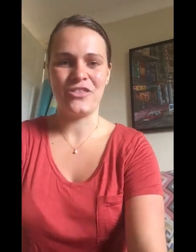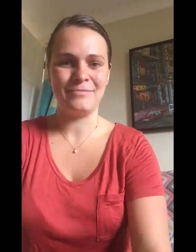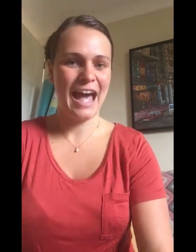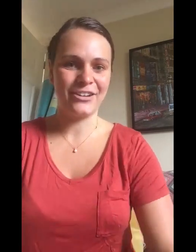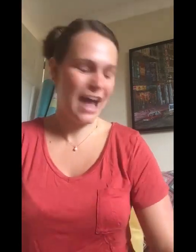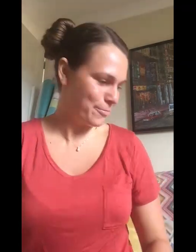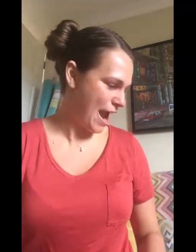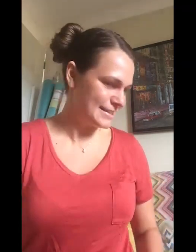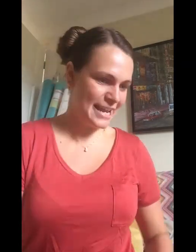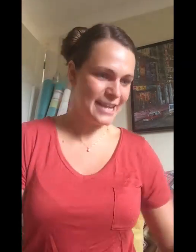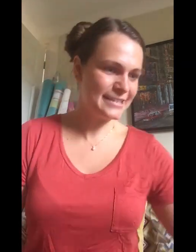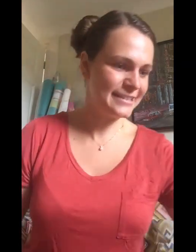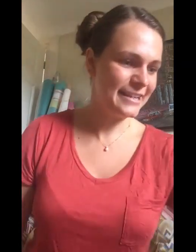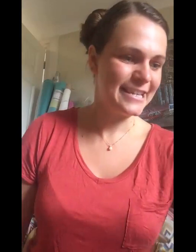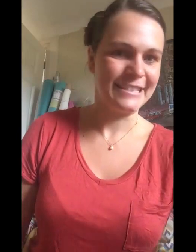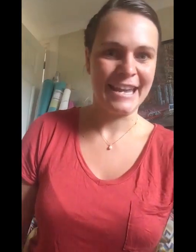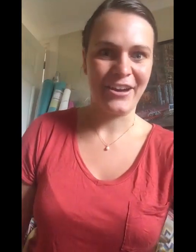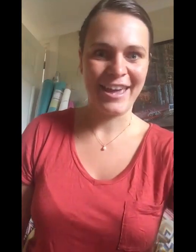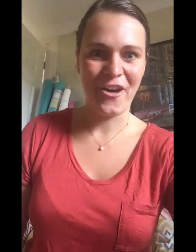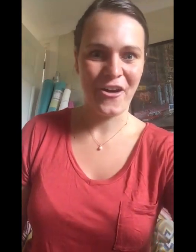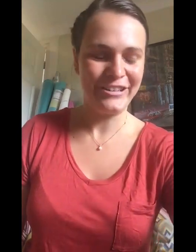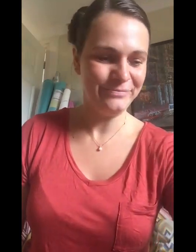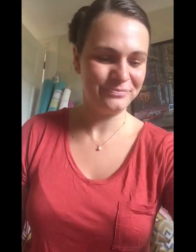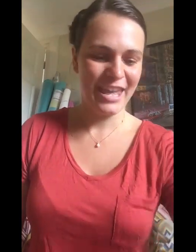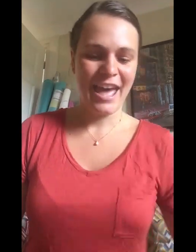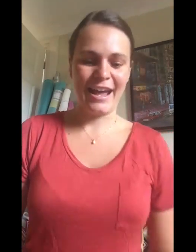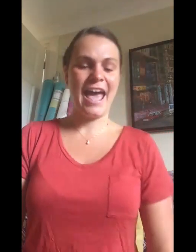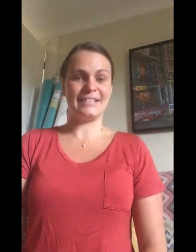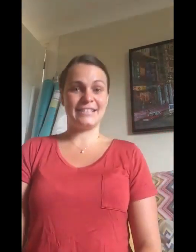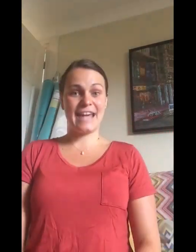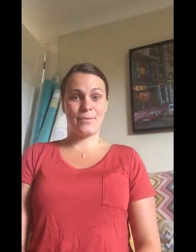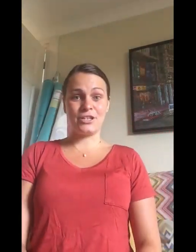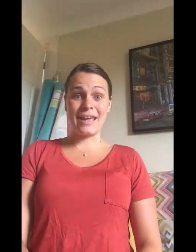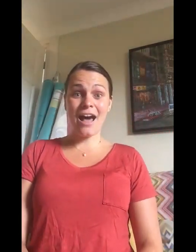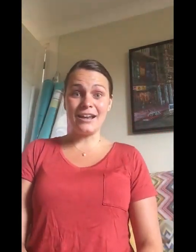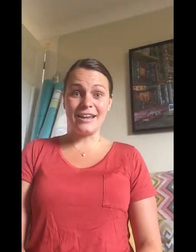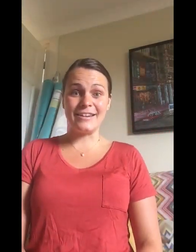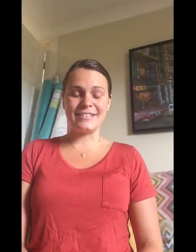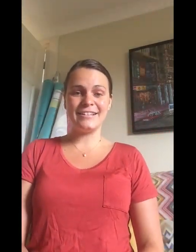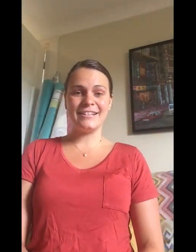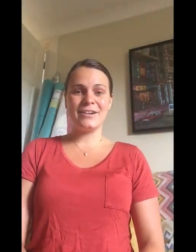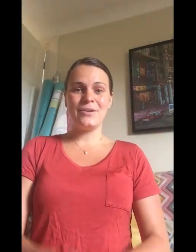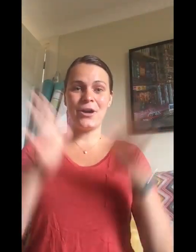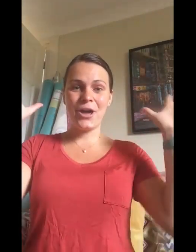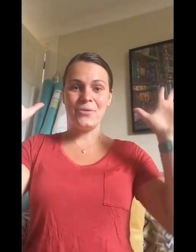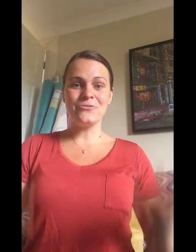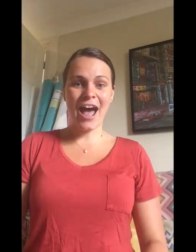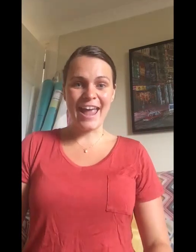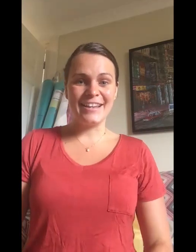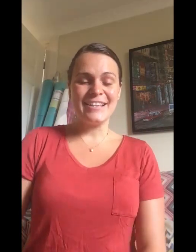them down, have a practice. See how you get on. Okay, so today we're doing colours. Woo! Right,